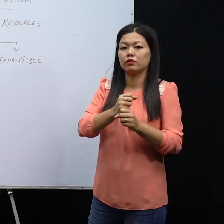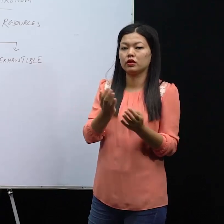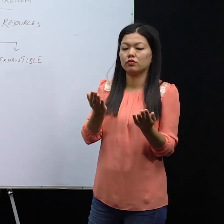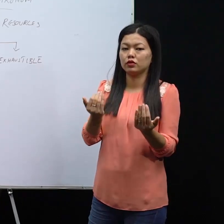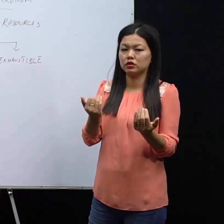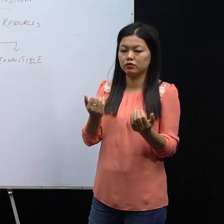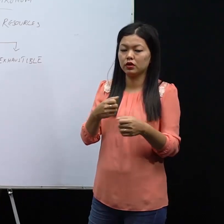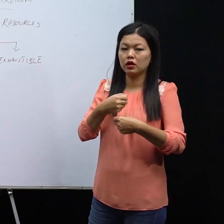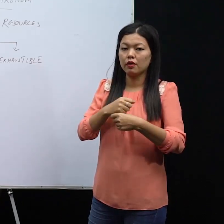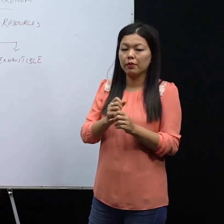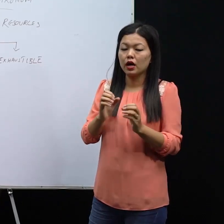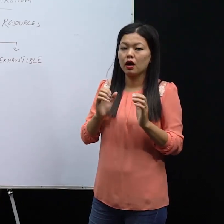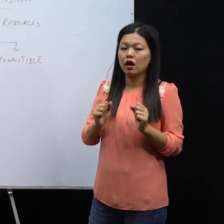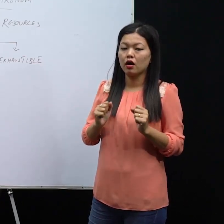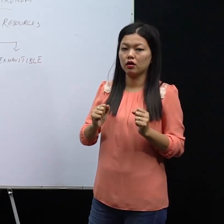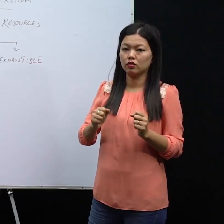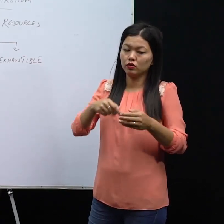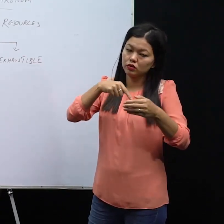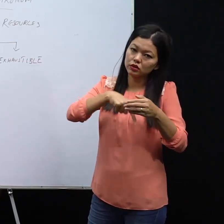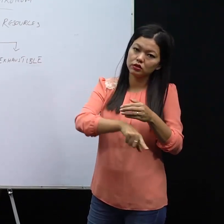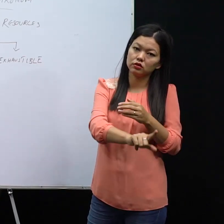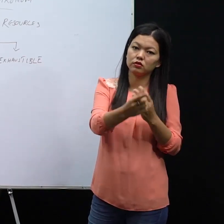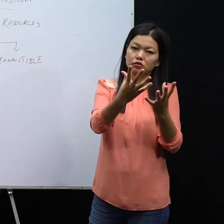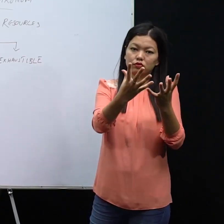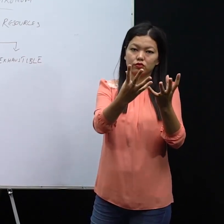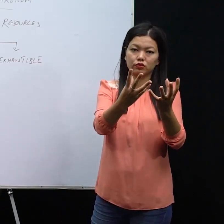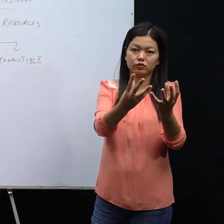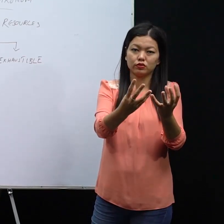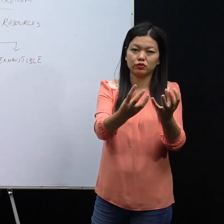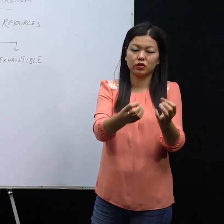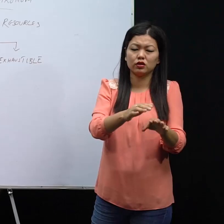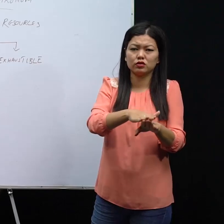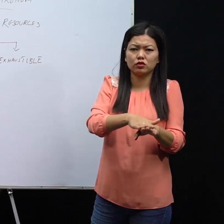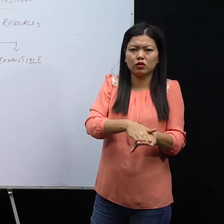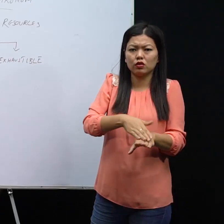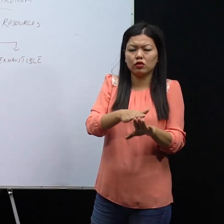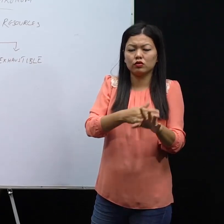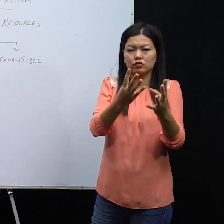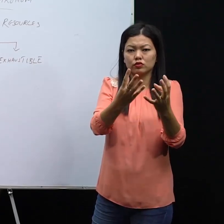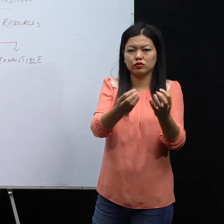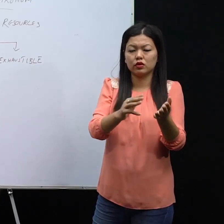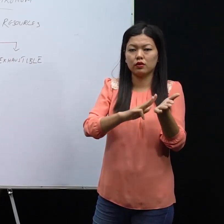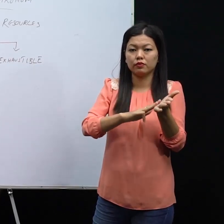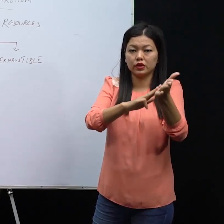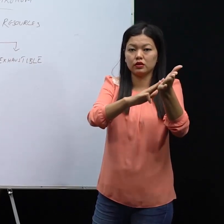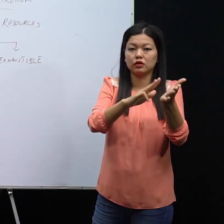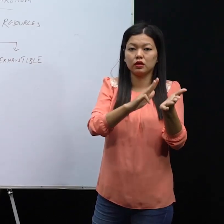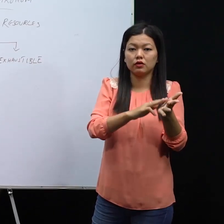Okay, so all the coal, petroleum, natural gas will fall under this category. And then,